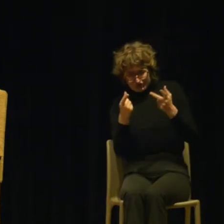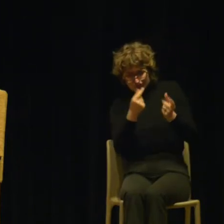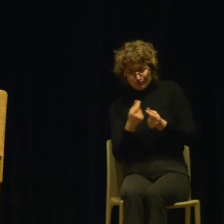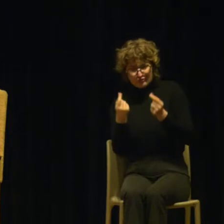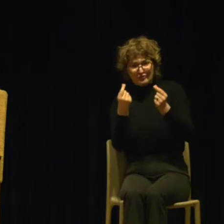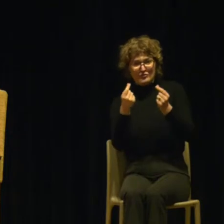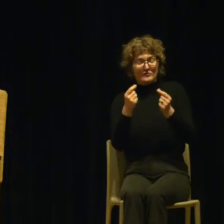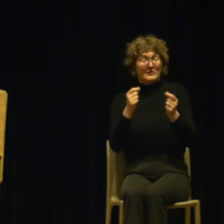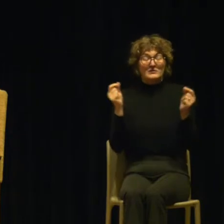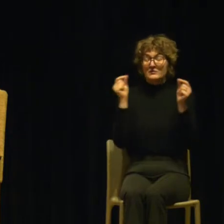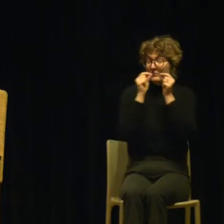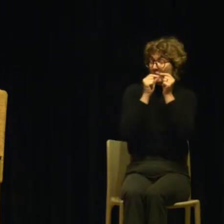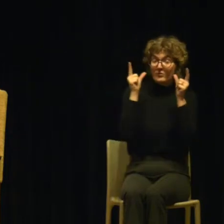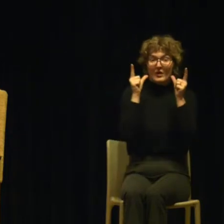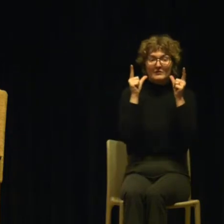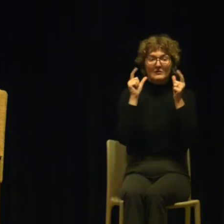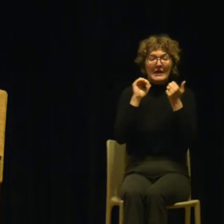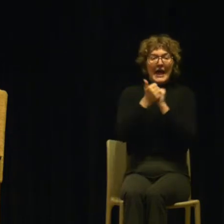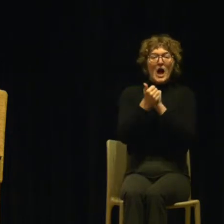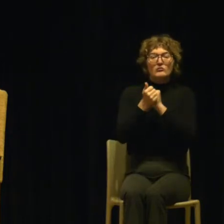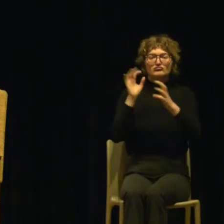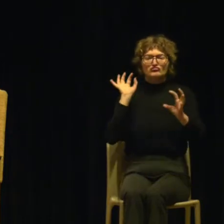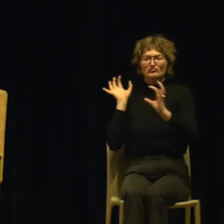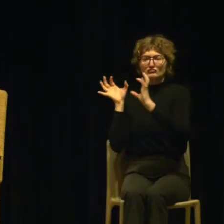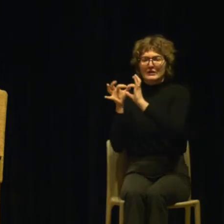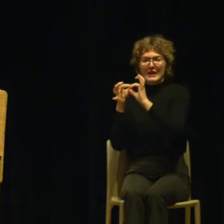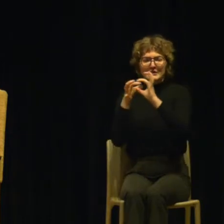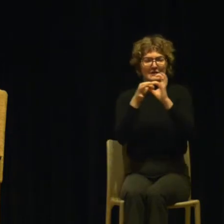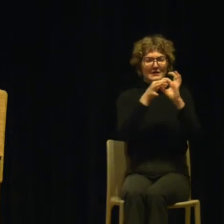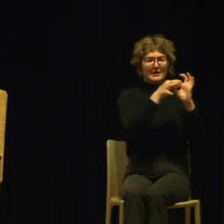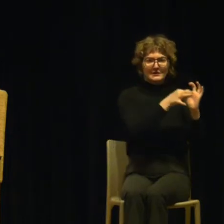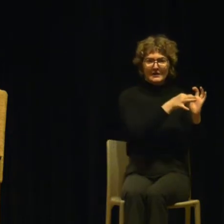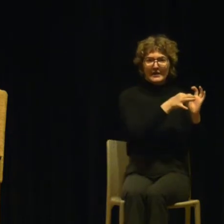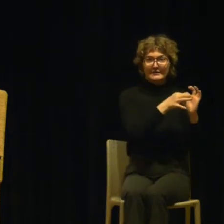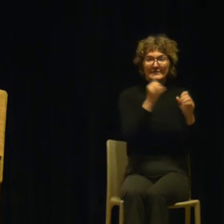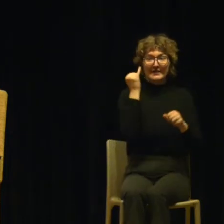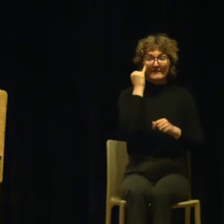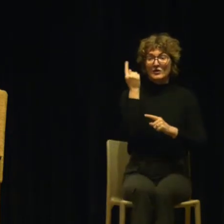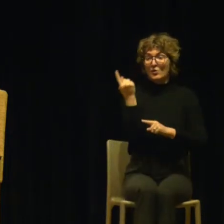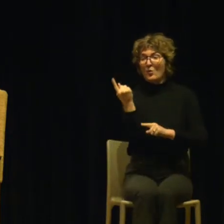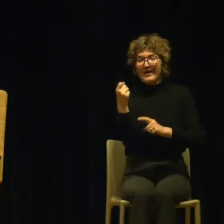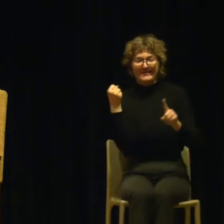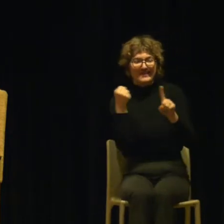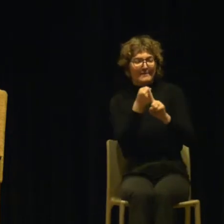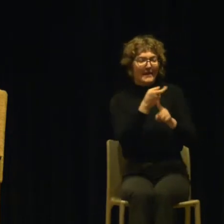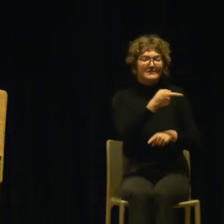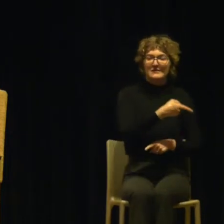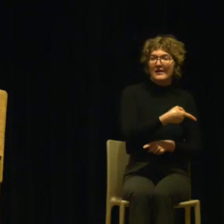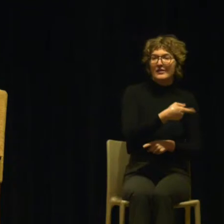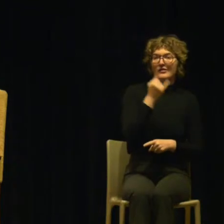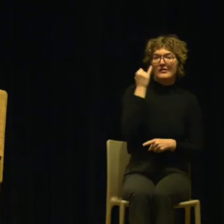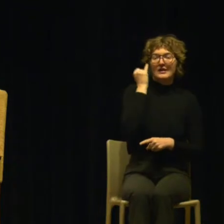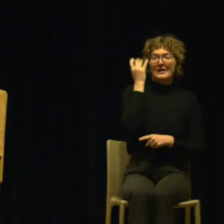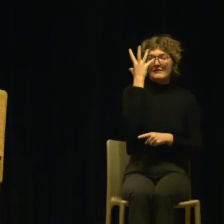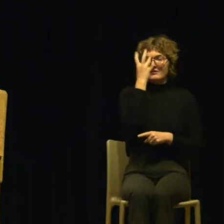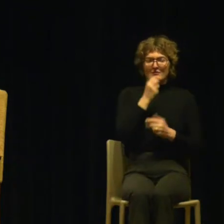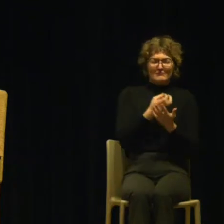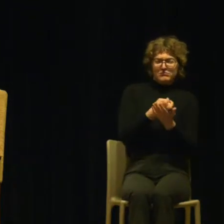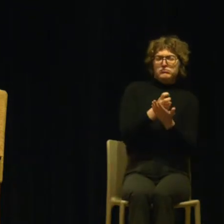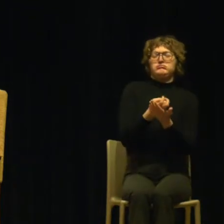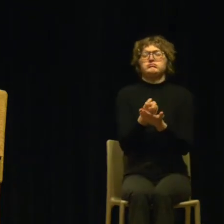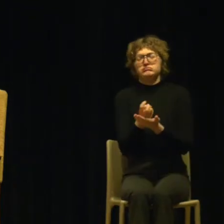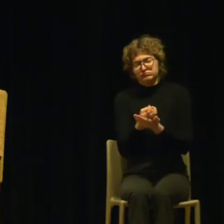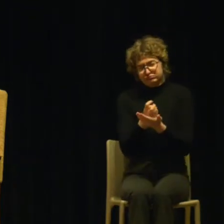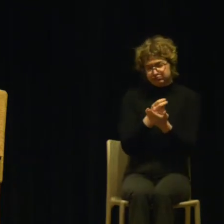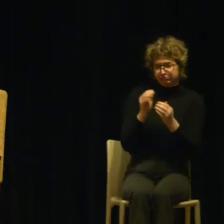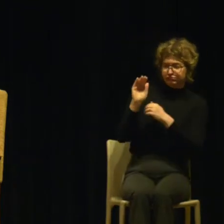be surprised how much they're all interrelated. And if you do one, it affects the other, because if you don't get a good night's sleep,